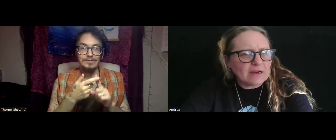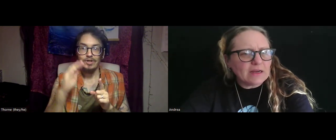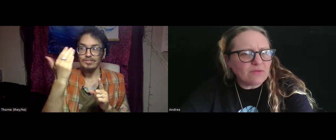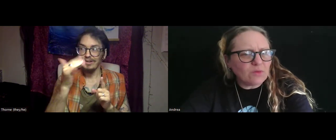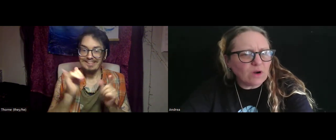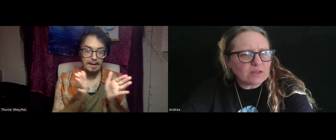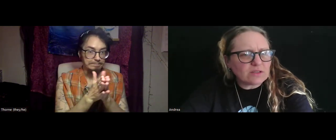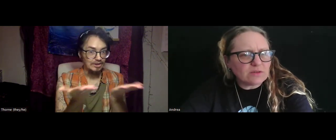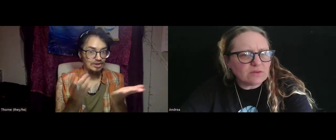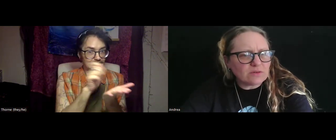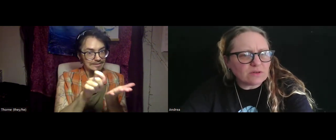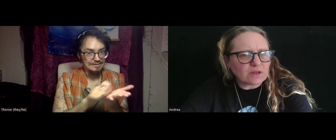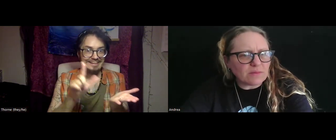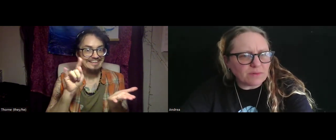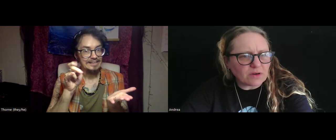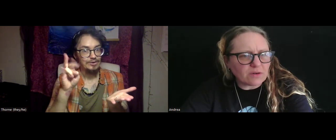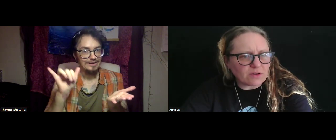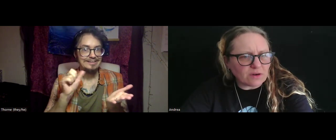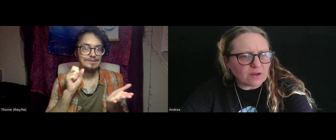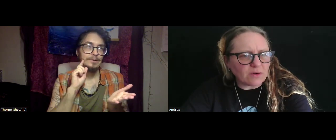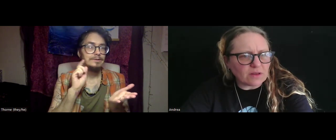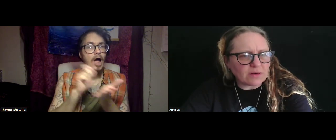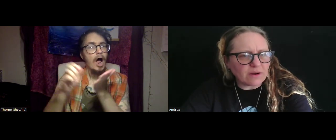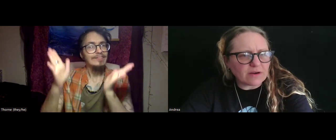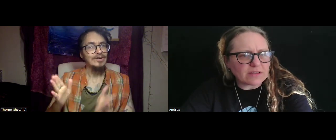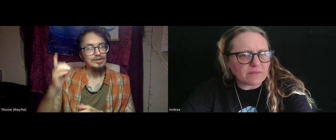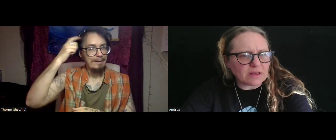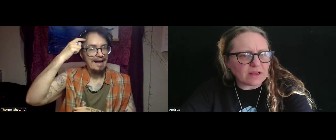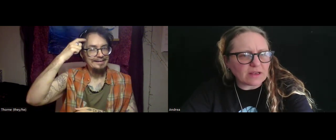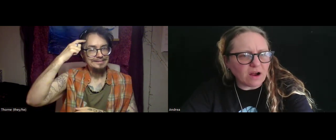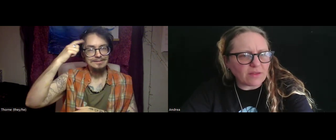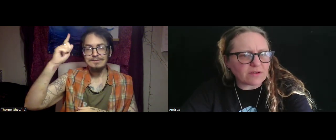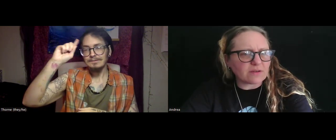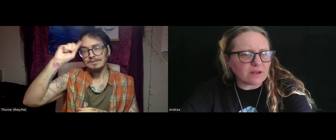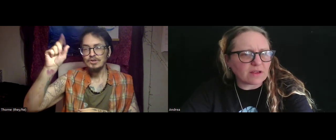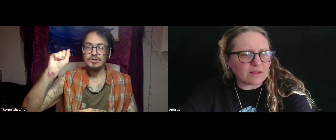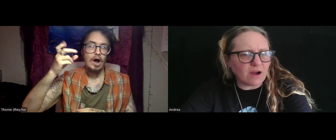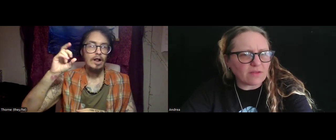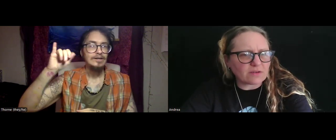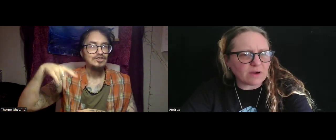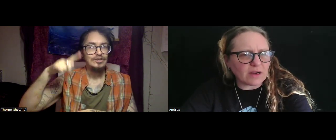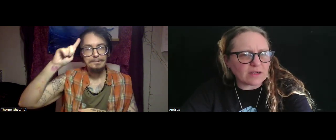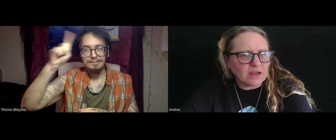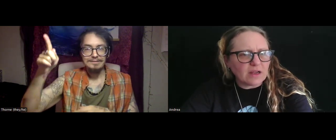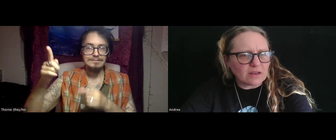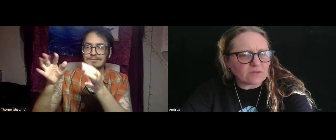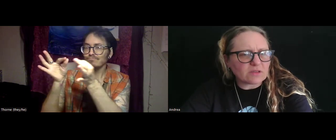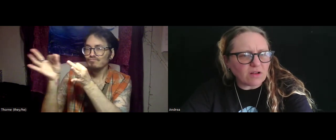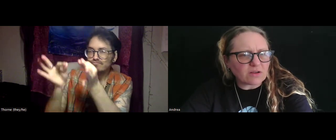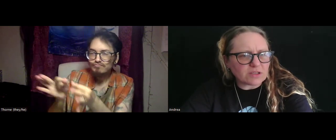If you want to look at a book or, a literary something like an author, like in the author's mind, scholarship,